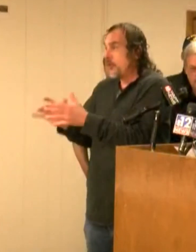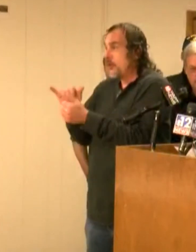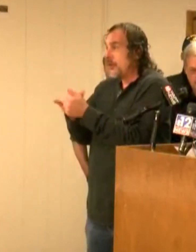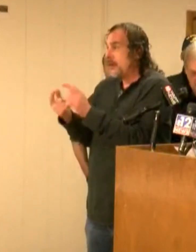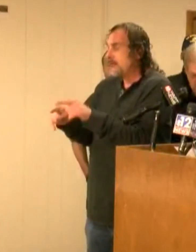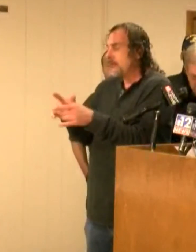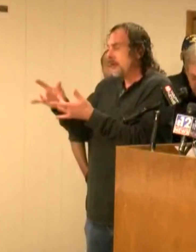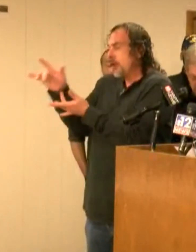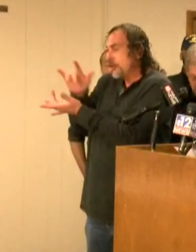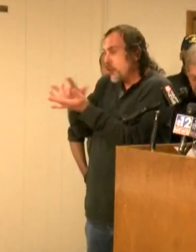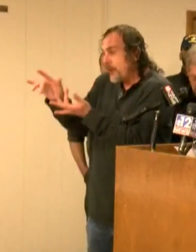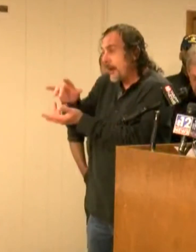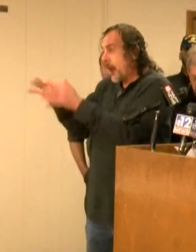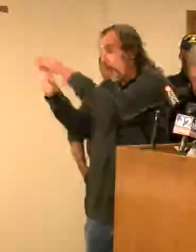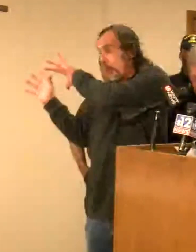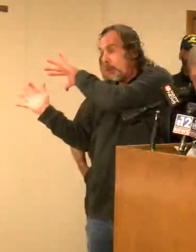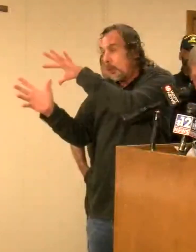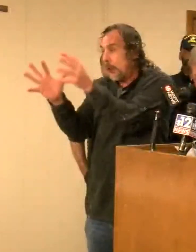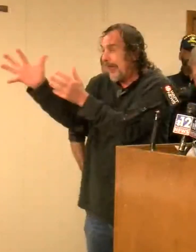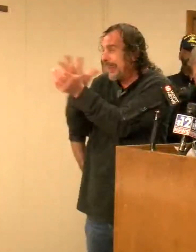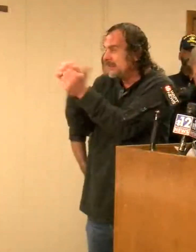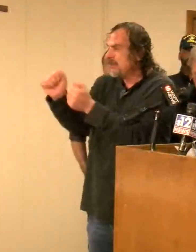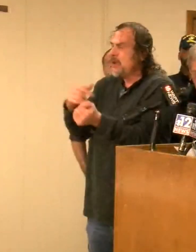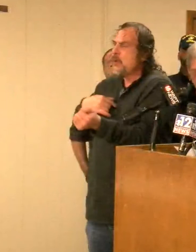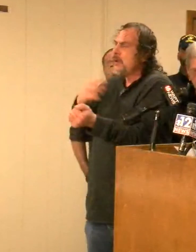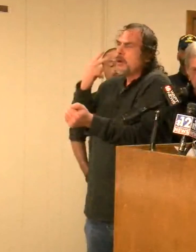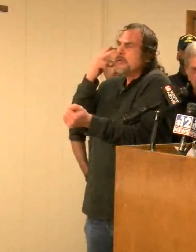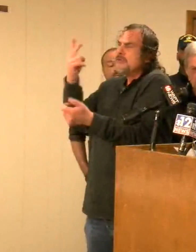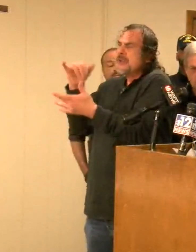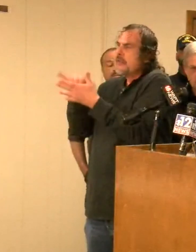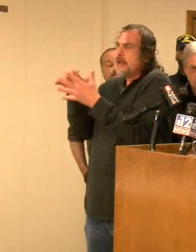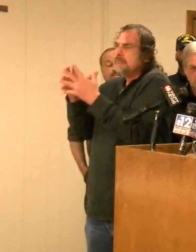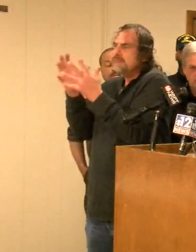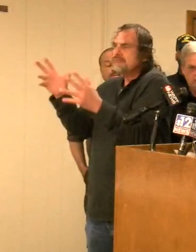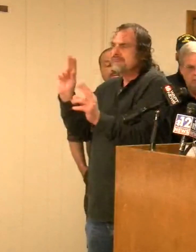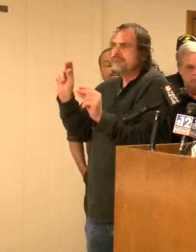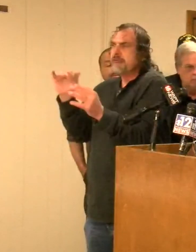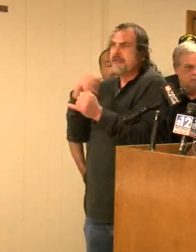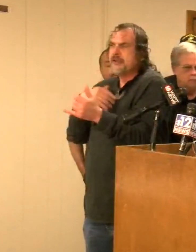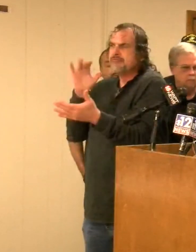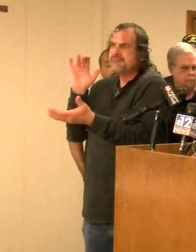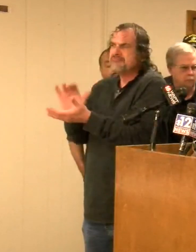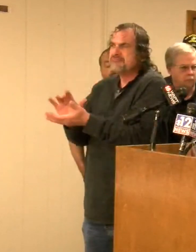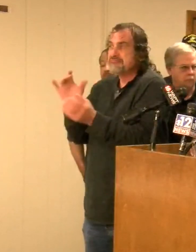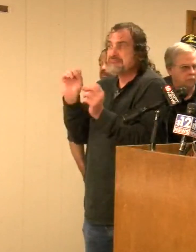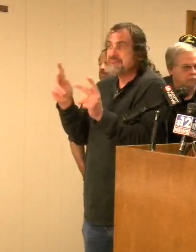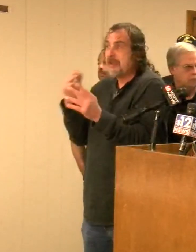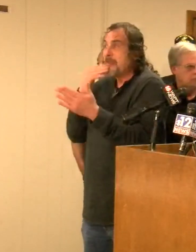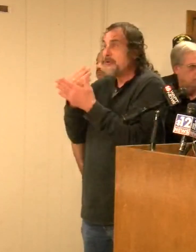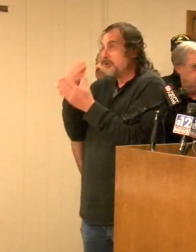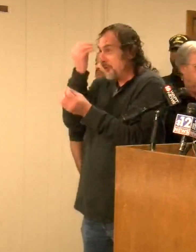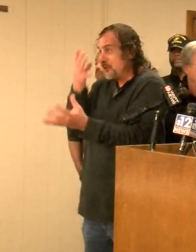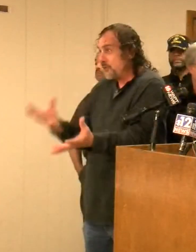for tornadoes and damaging wind gusts and whatnot, that doesn't look as high, which is good news. Thank you.